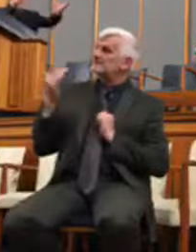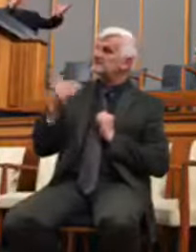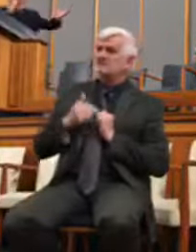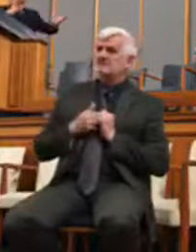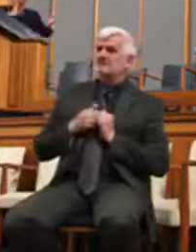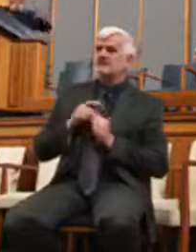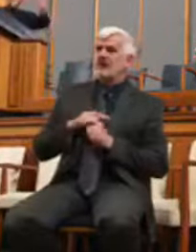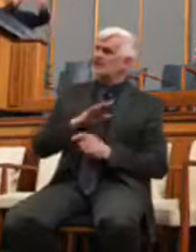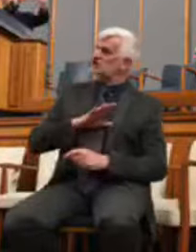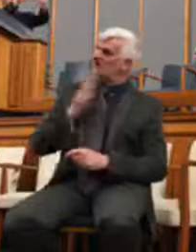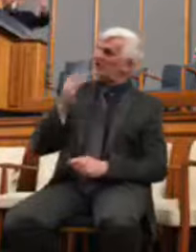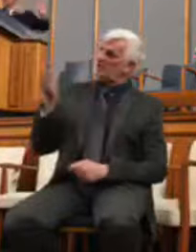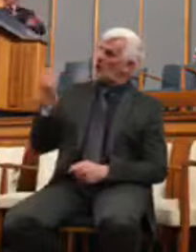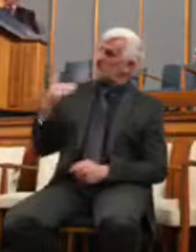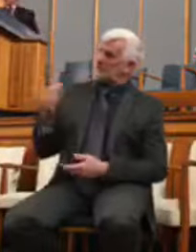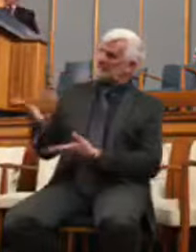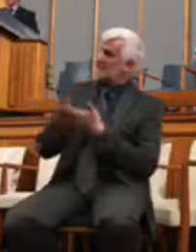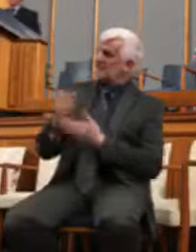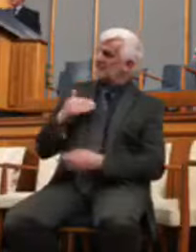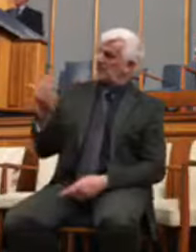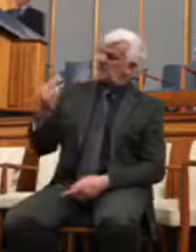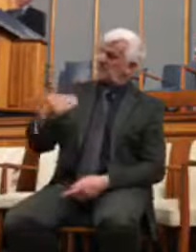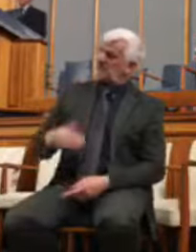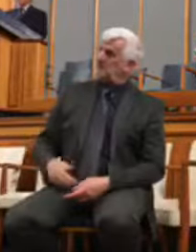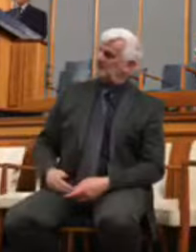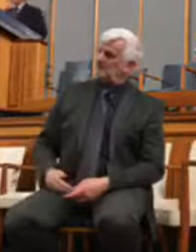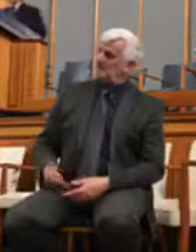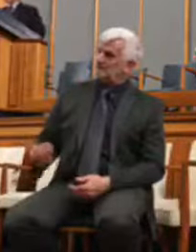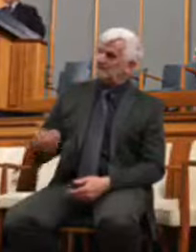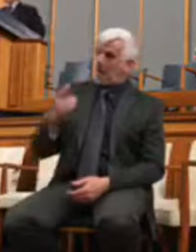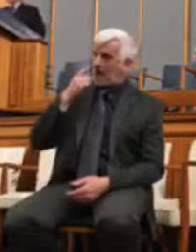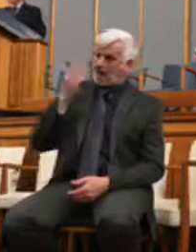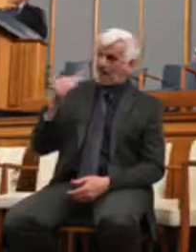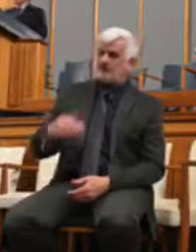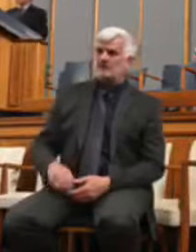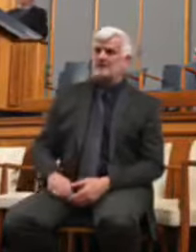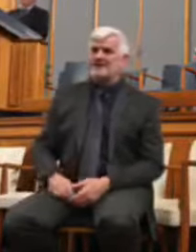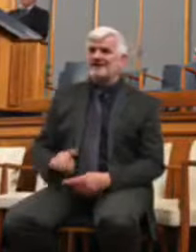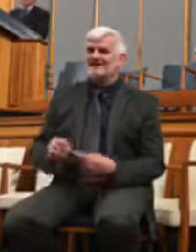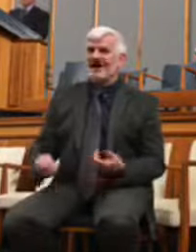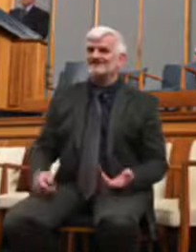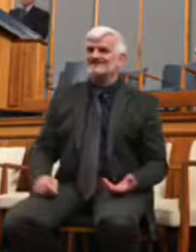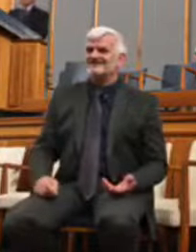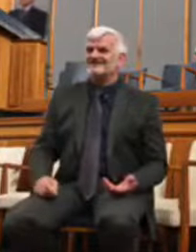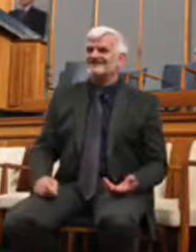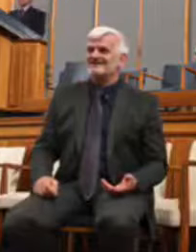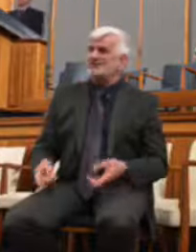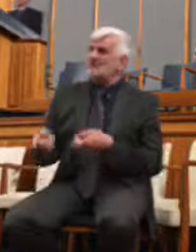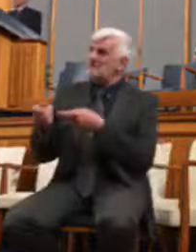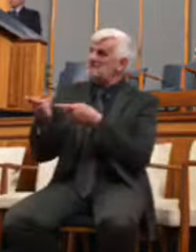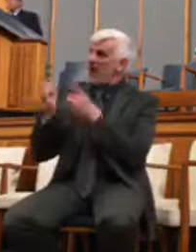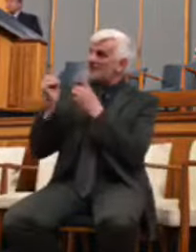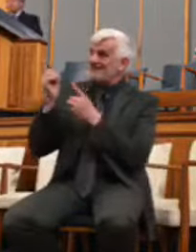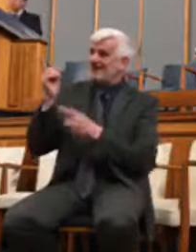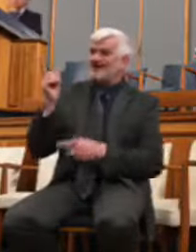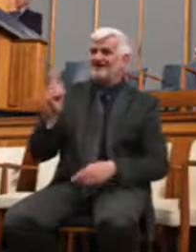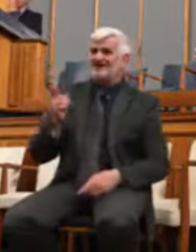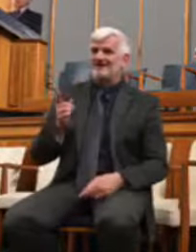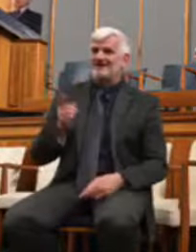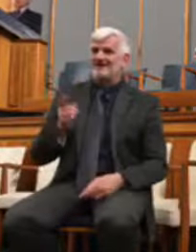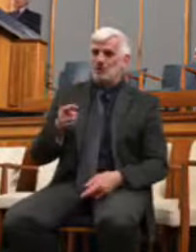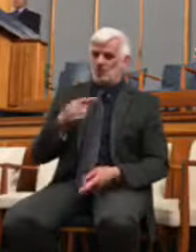you don't give me this, then I don't have you. But God is Lord, he's the master. We should be